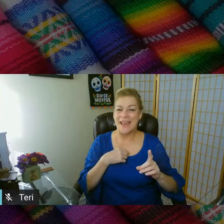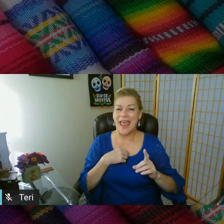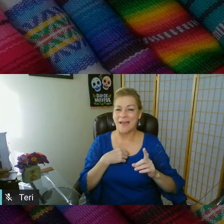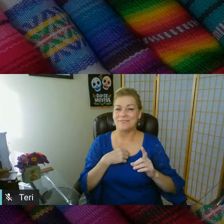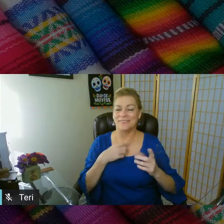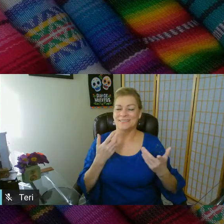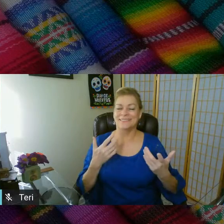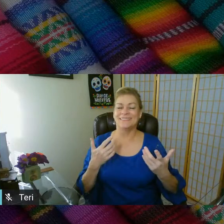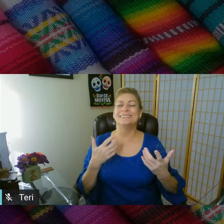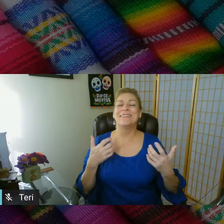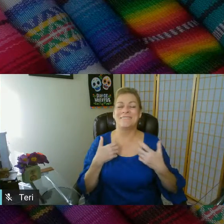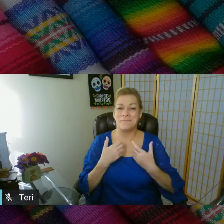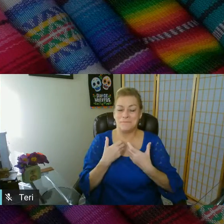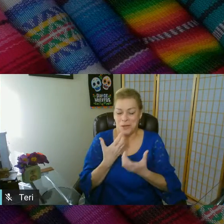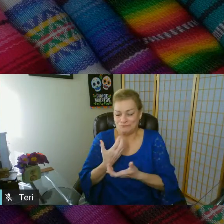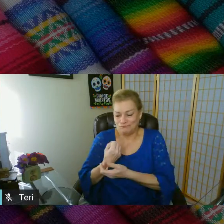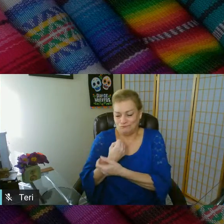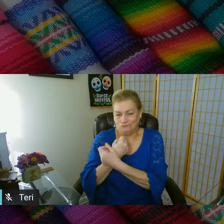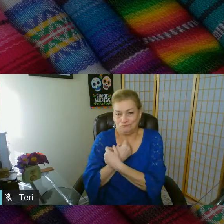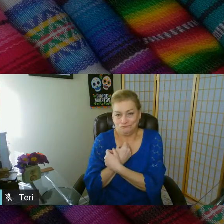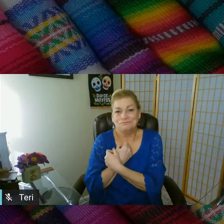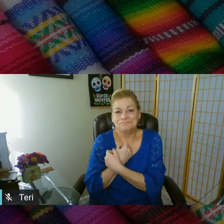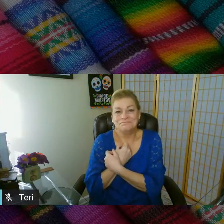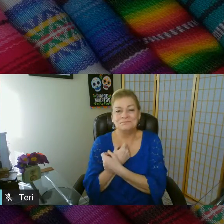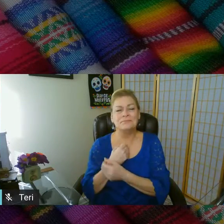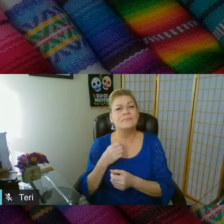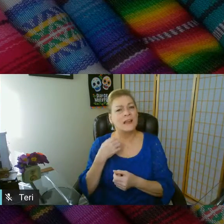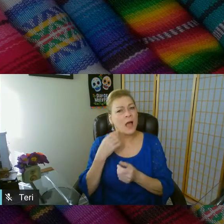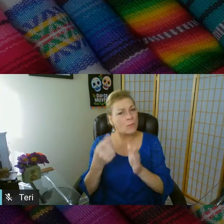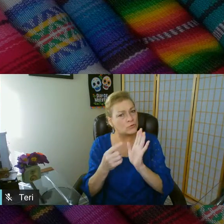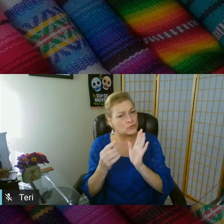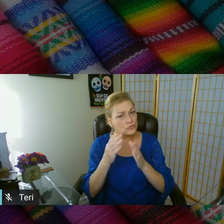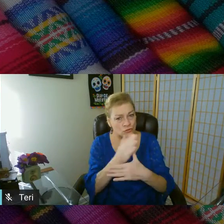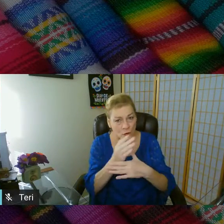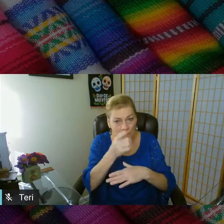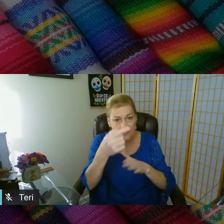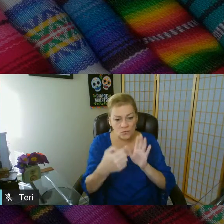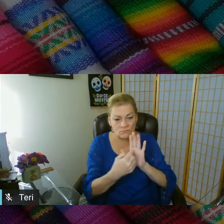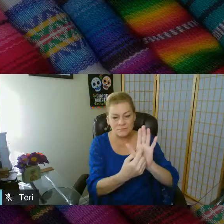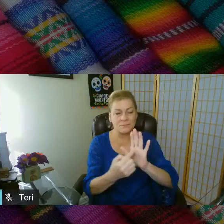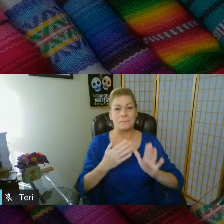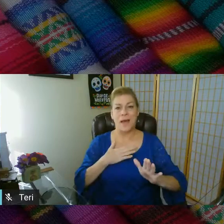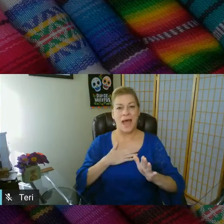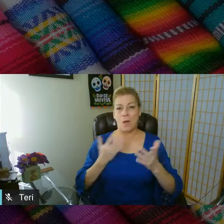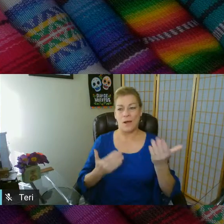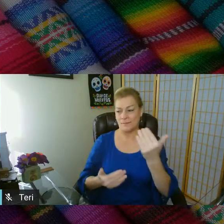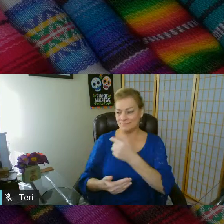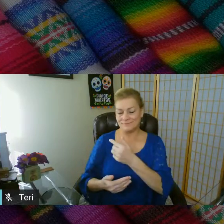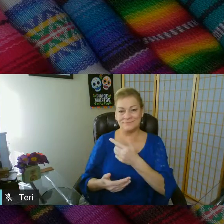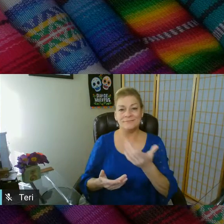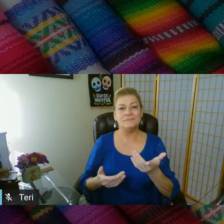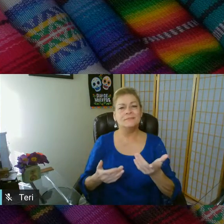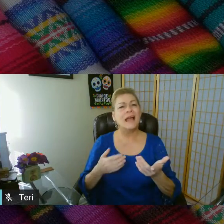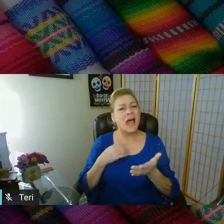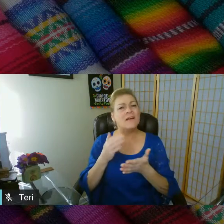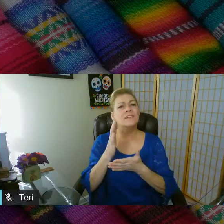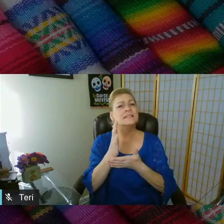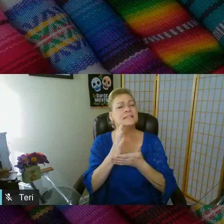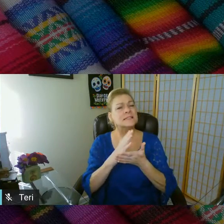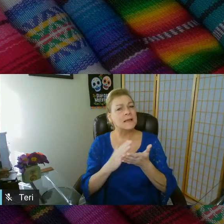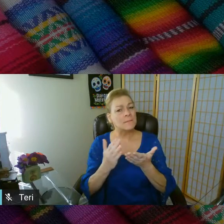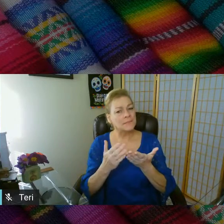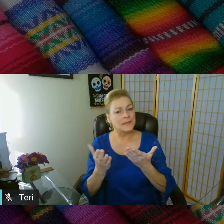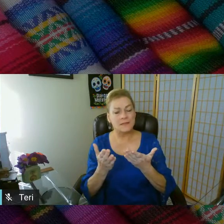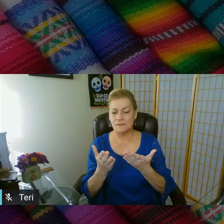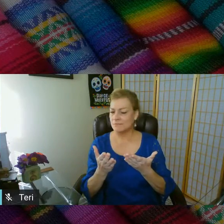with you what I have on this ofrenda. And just like any holiday celebration or family tradition, there are nuances that are unique